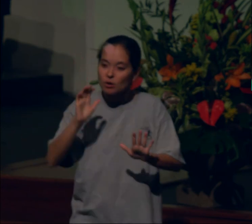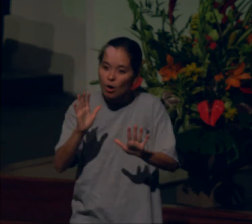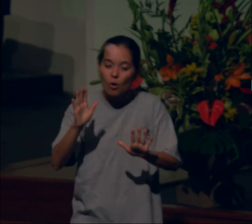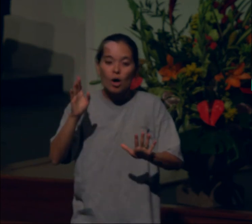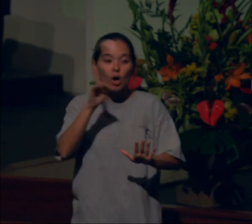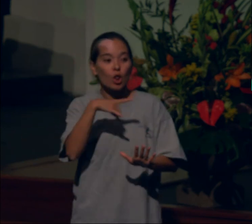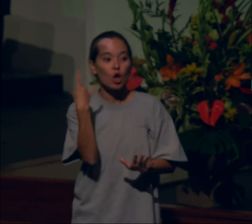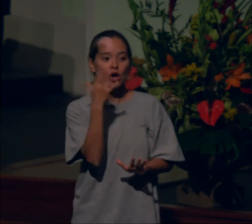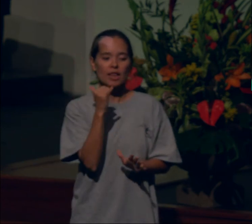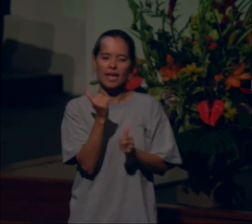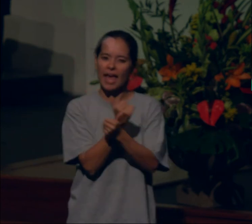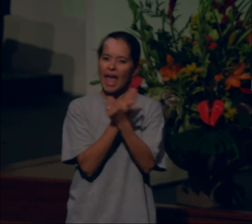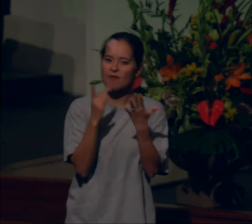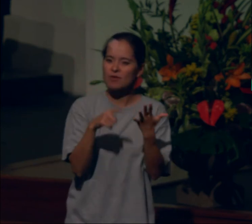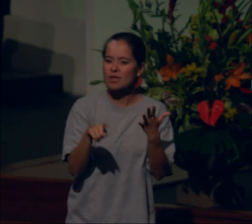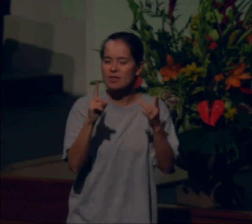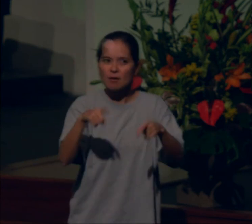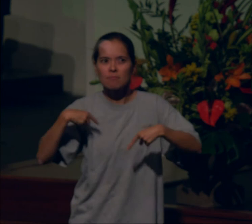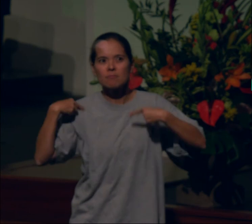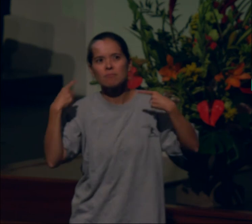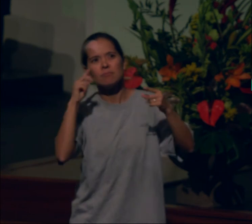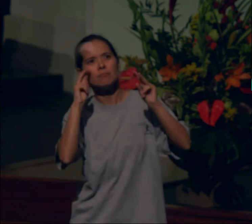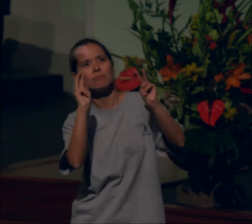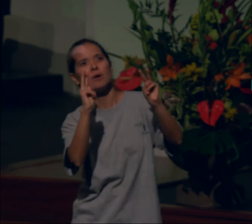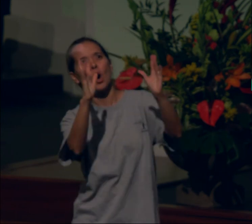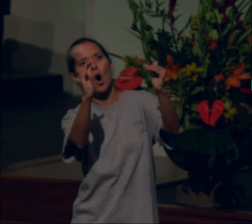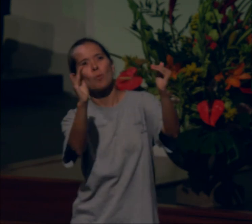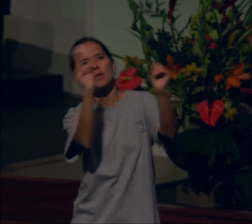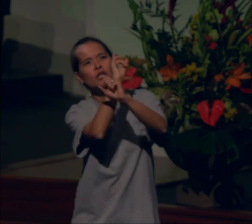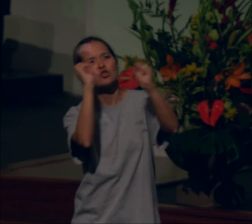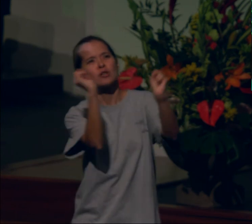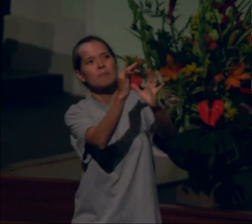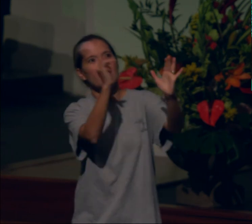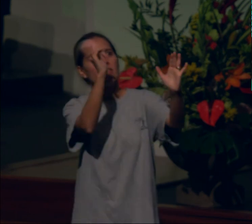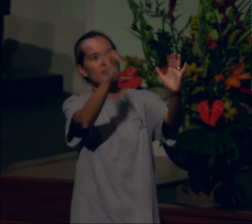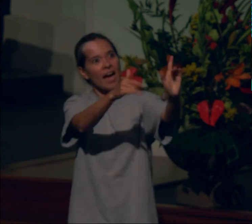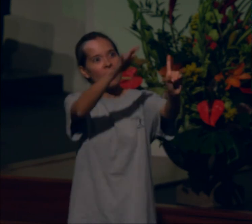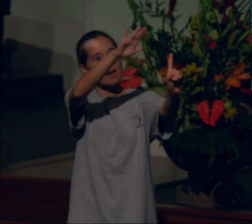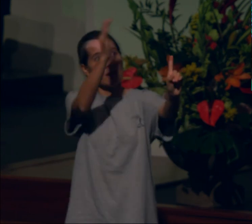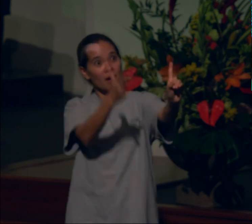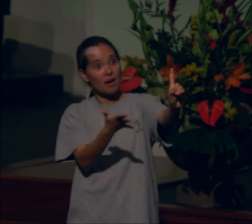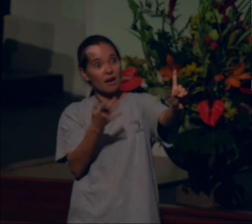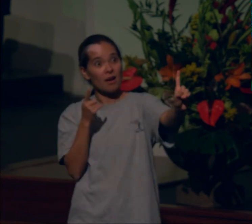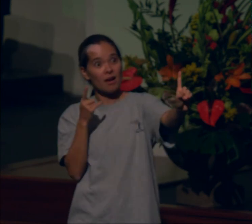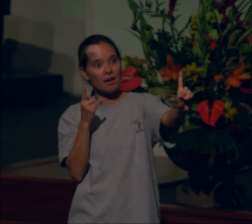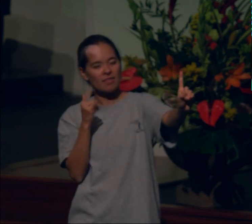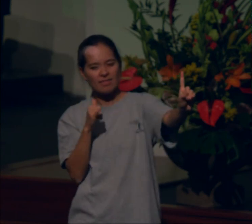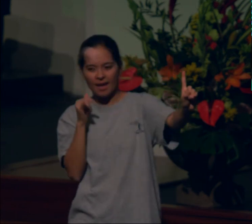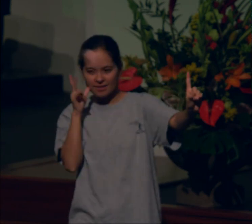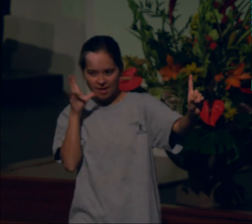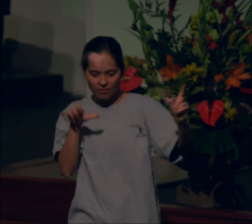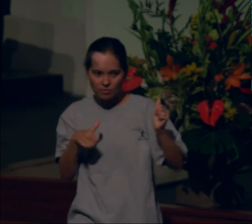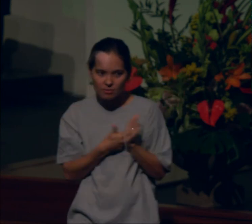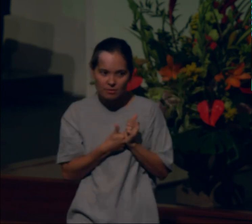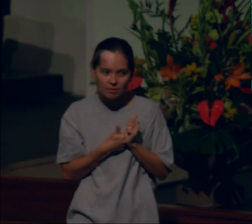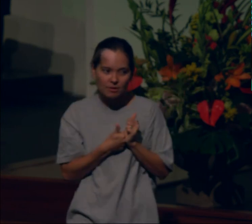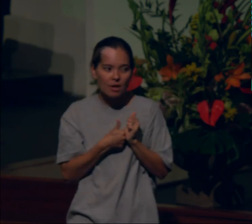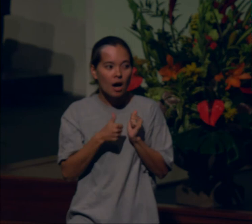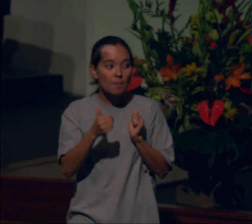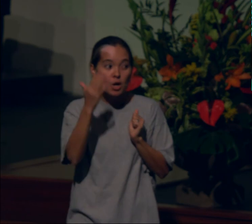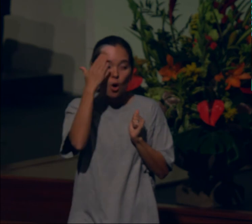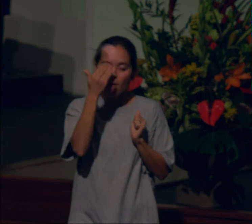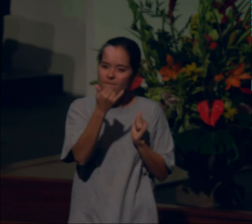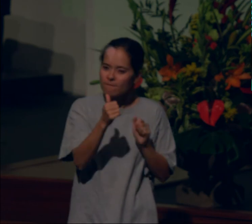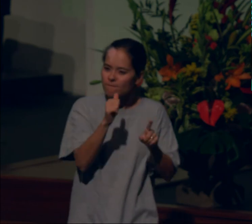looking like everything that you've been hoping and dreaming for. But you have to know fool's gold